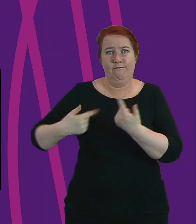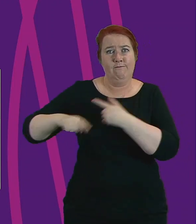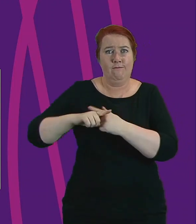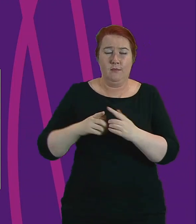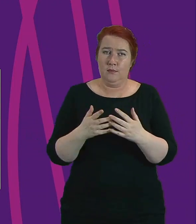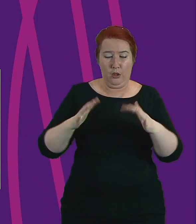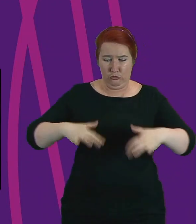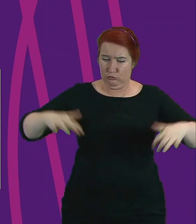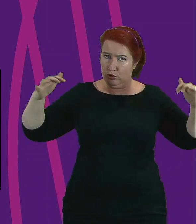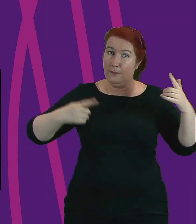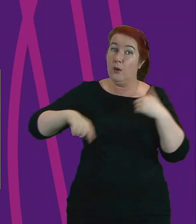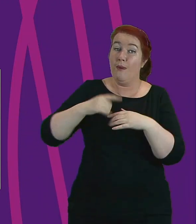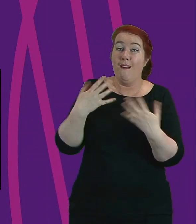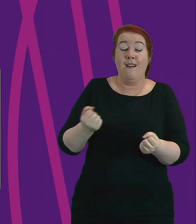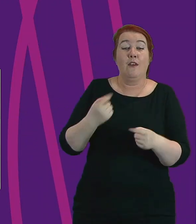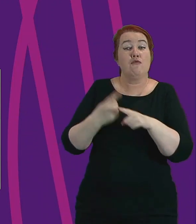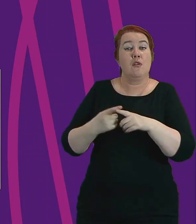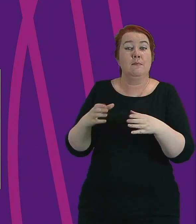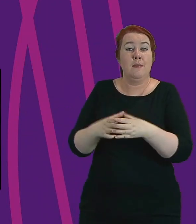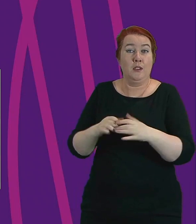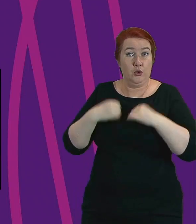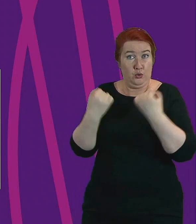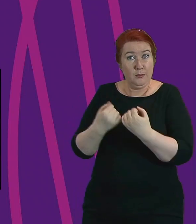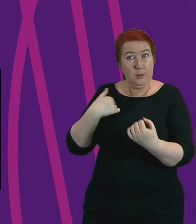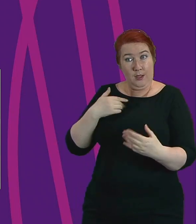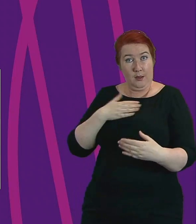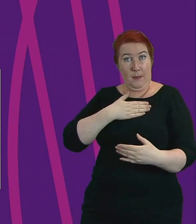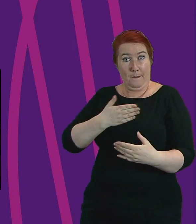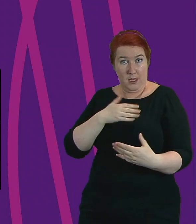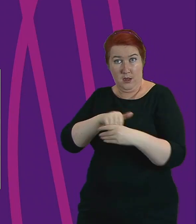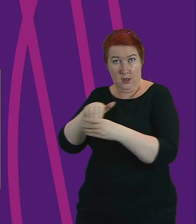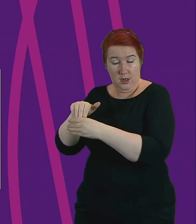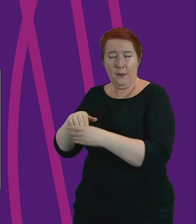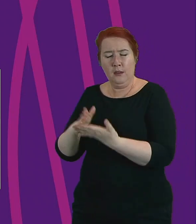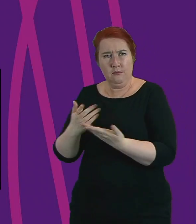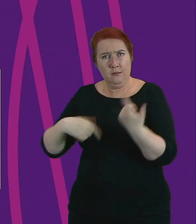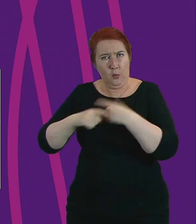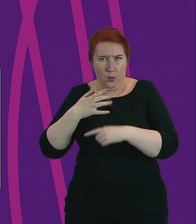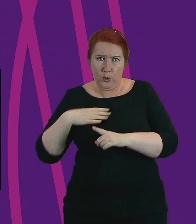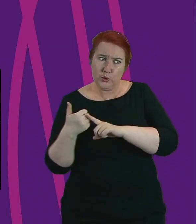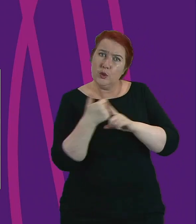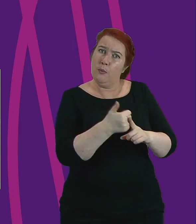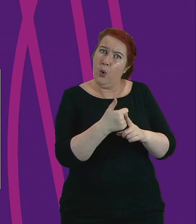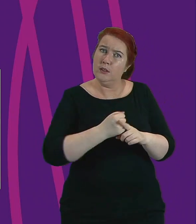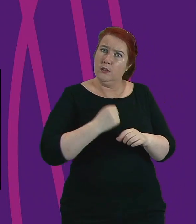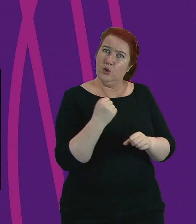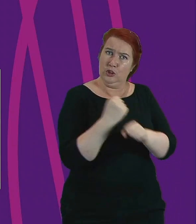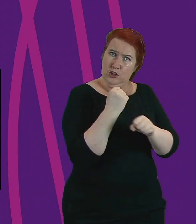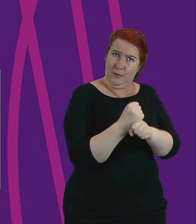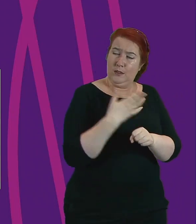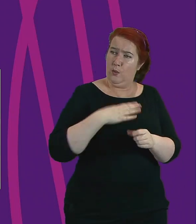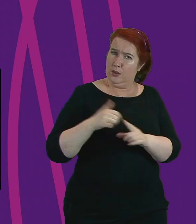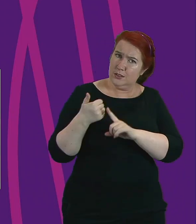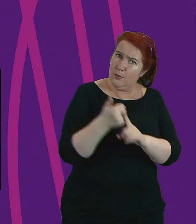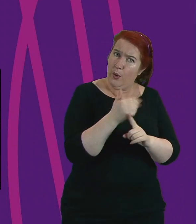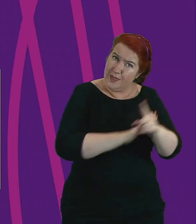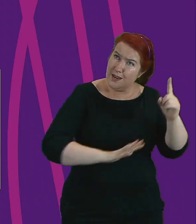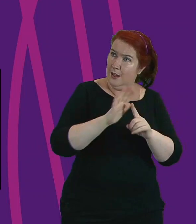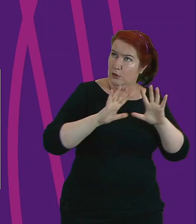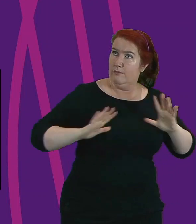it through the cross-party groups that we're members of, but I think there is a real willingness to support the government's effort, to support the national collective